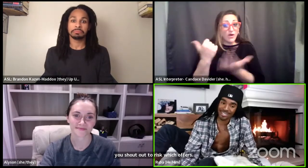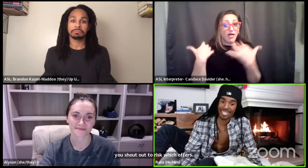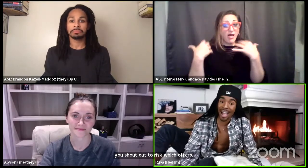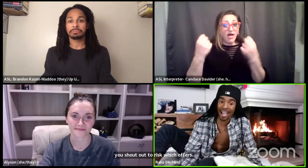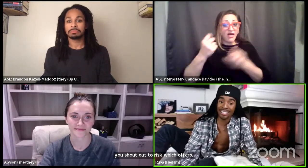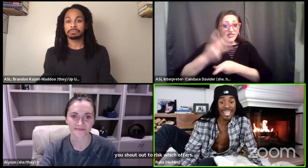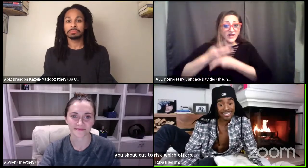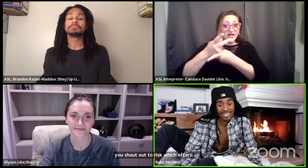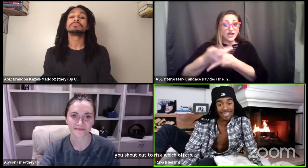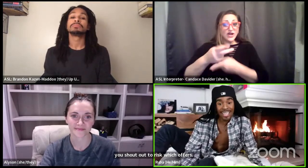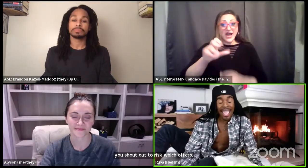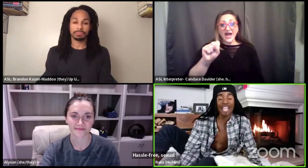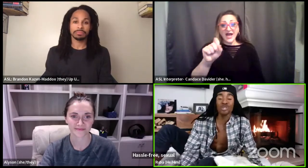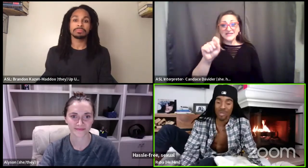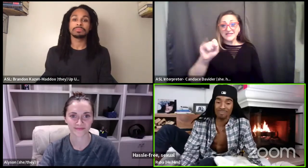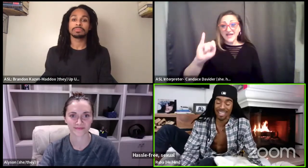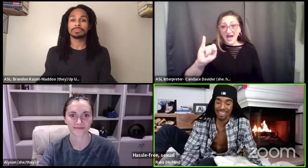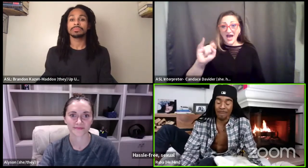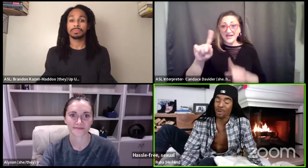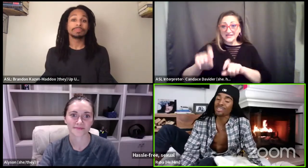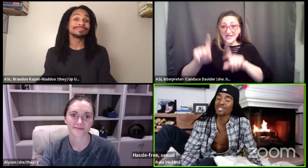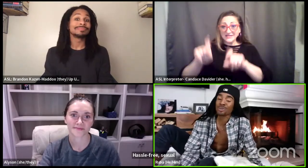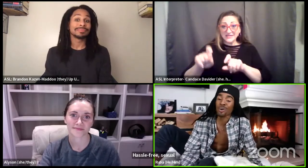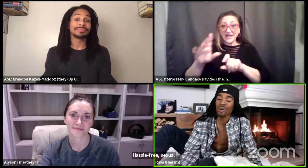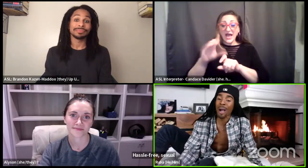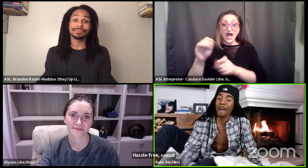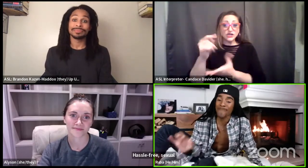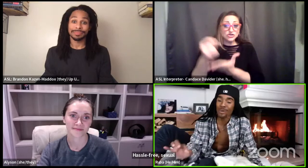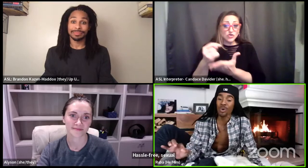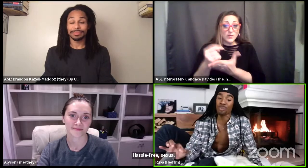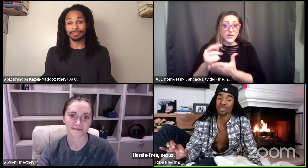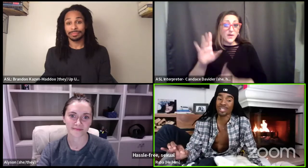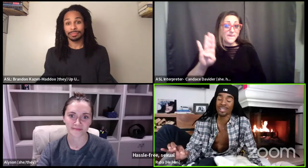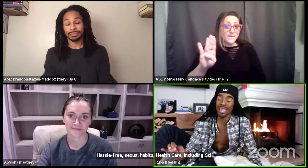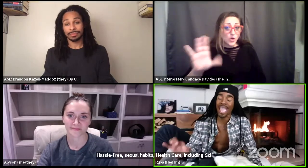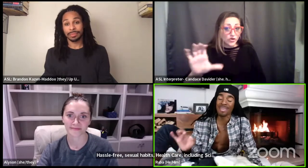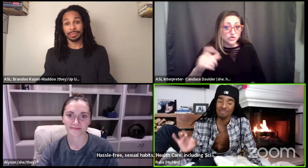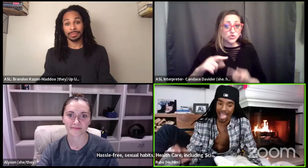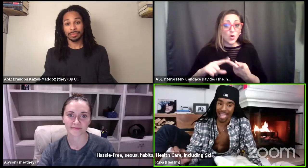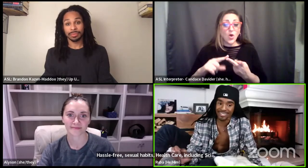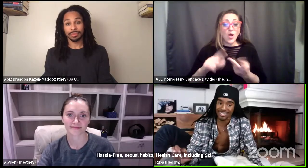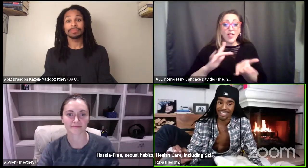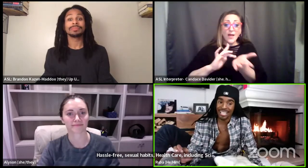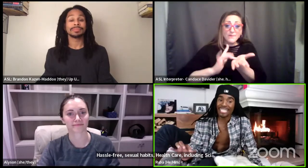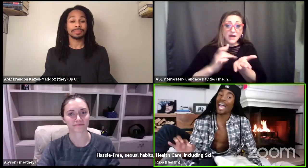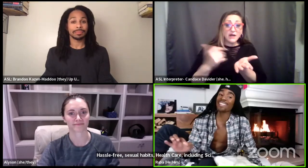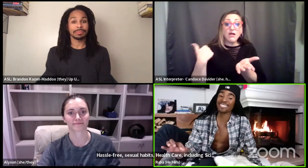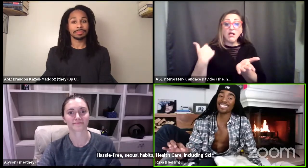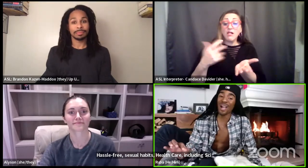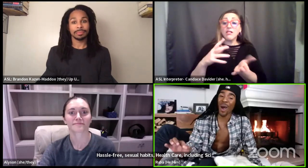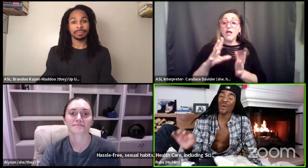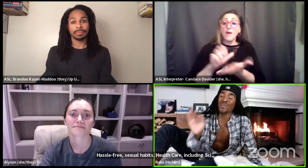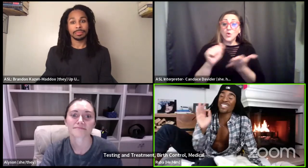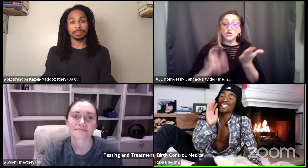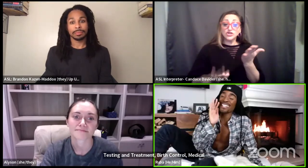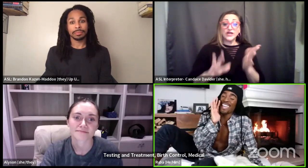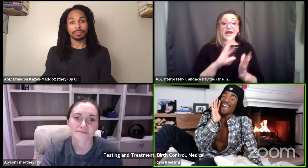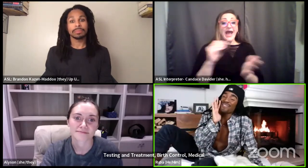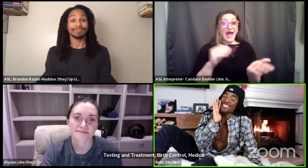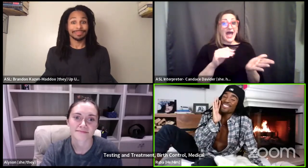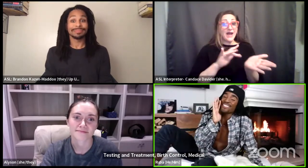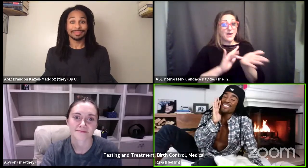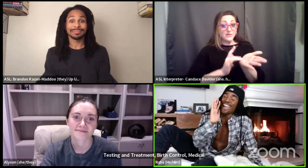including STI testing and treatment, birth control, medical abortion, and meds. Lastly,